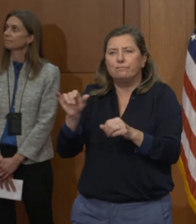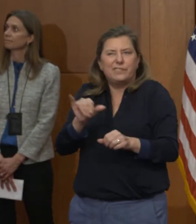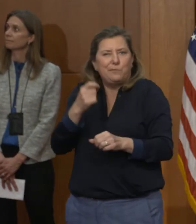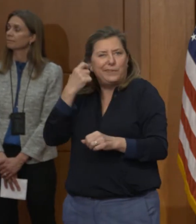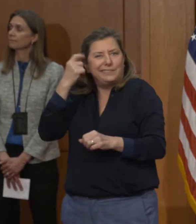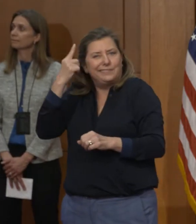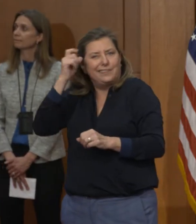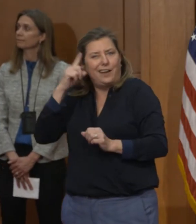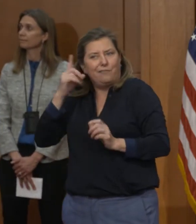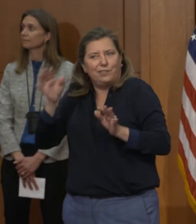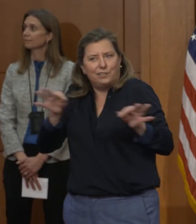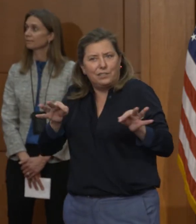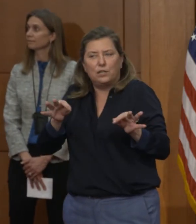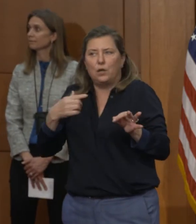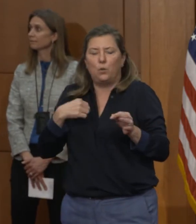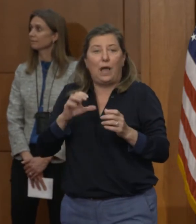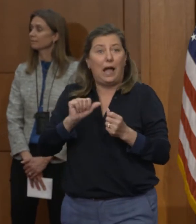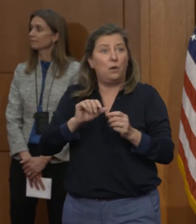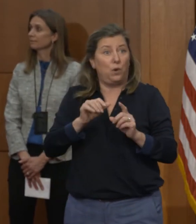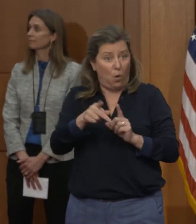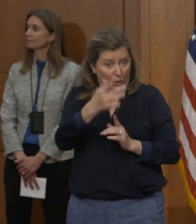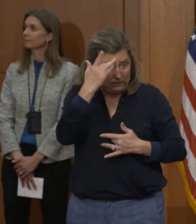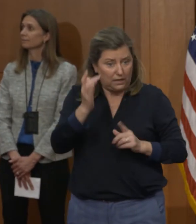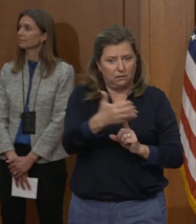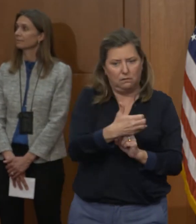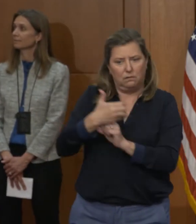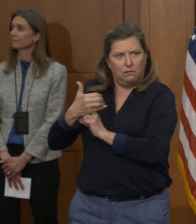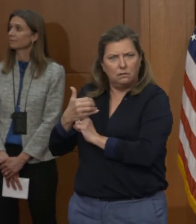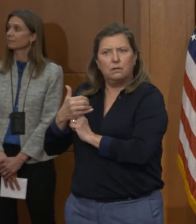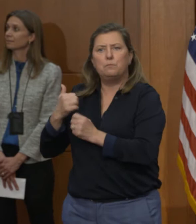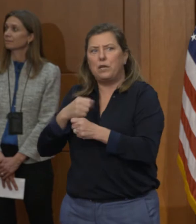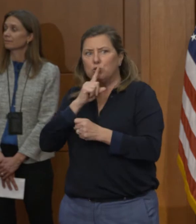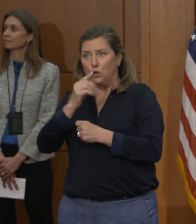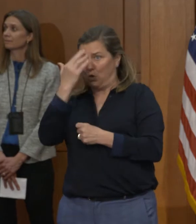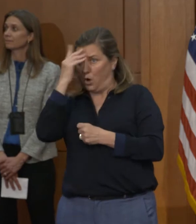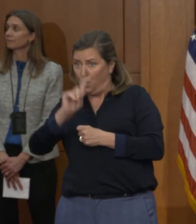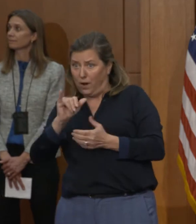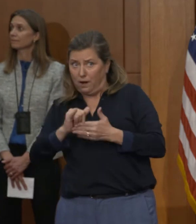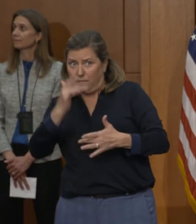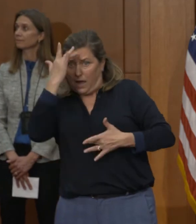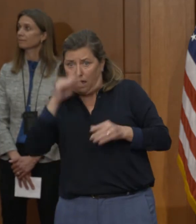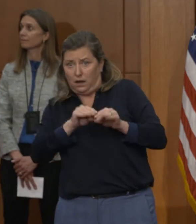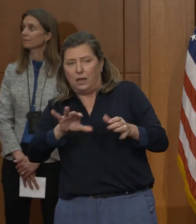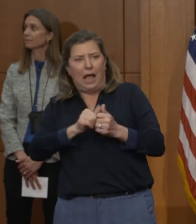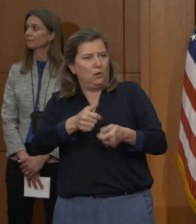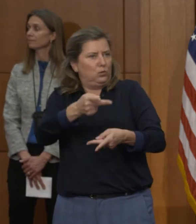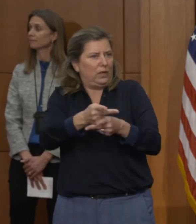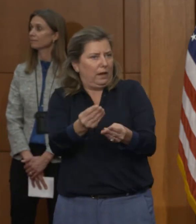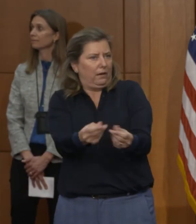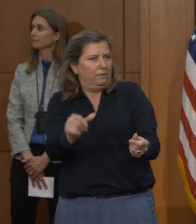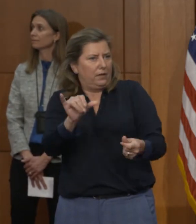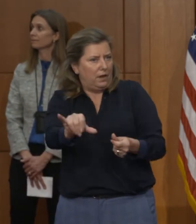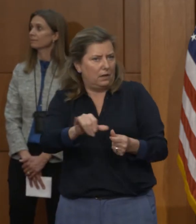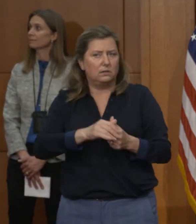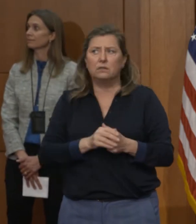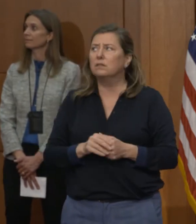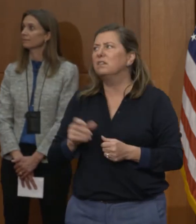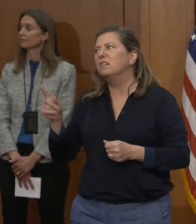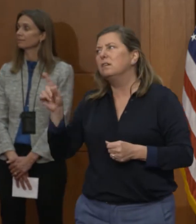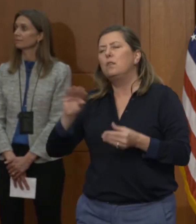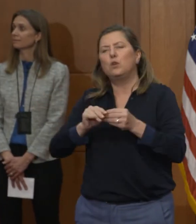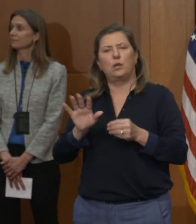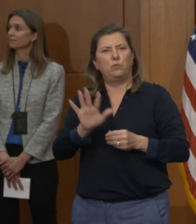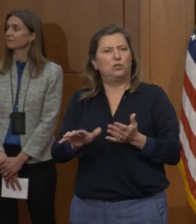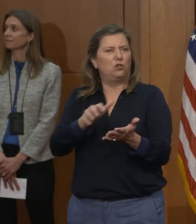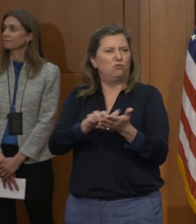just described, boxing people in, making sure we understand where that disease is and how we take care of it. And as you can see, these are rough